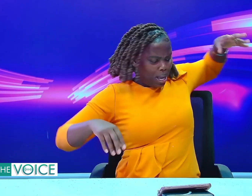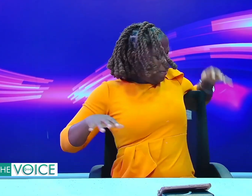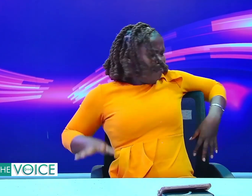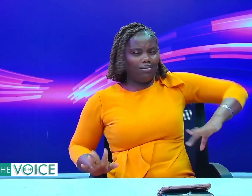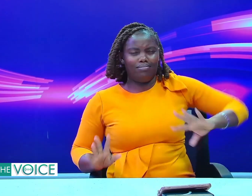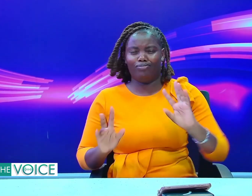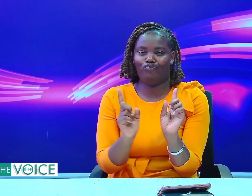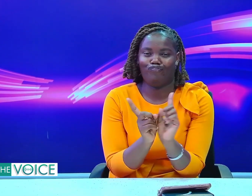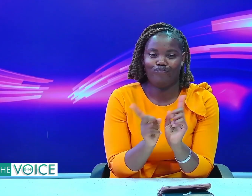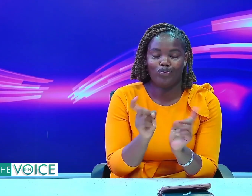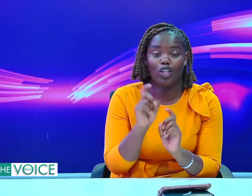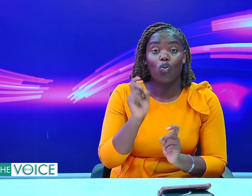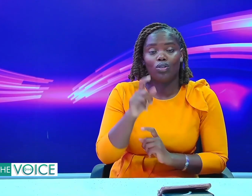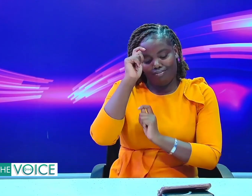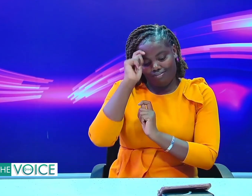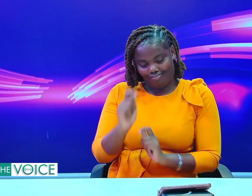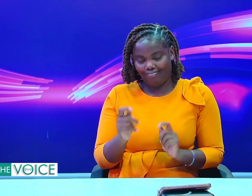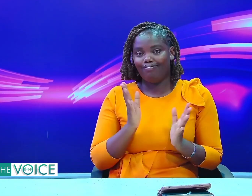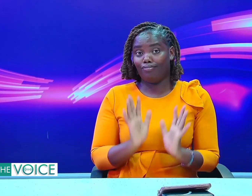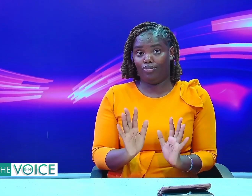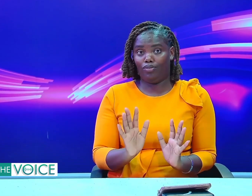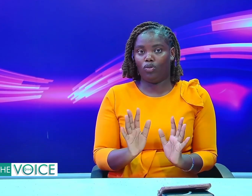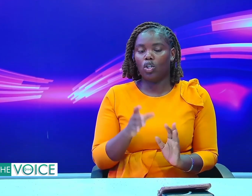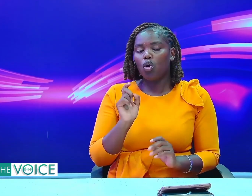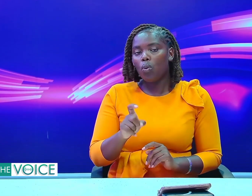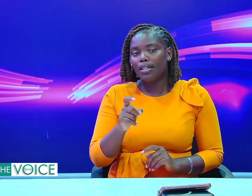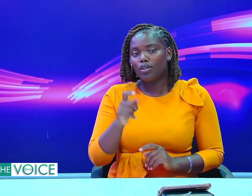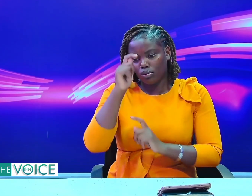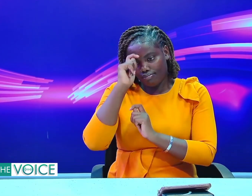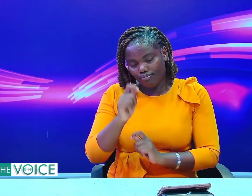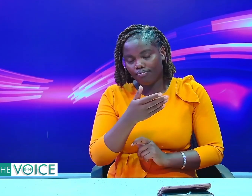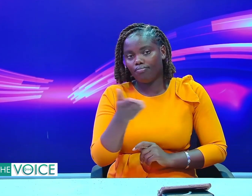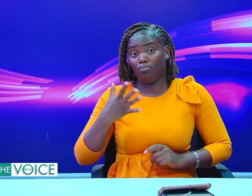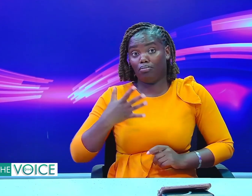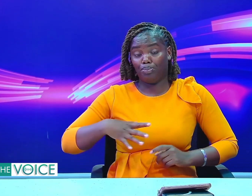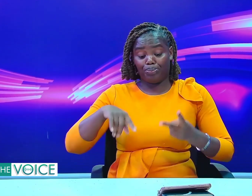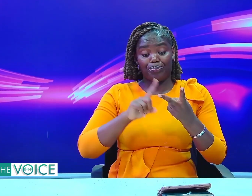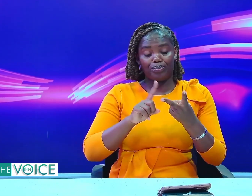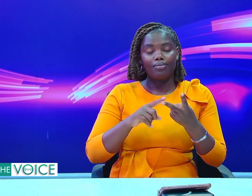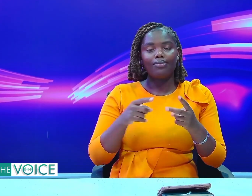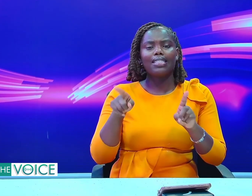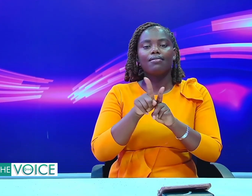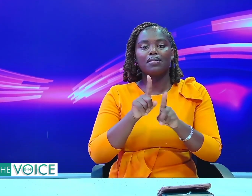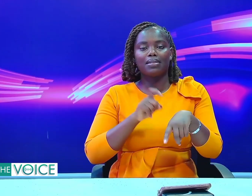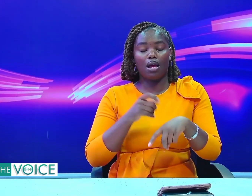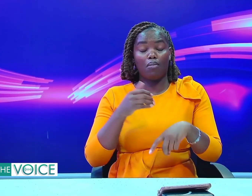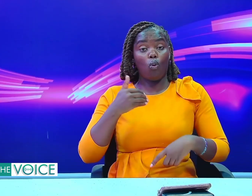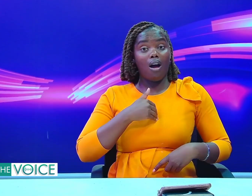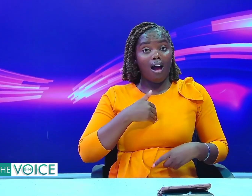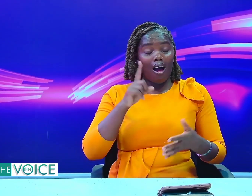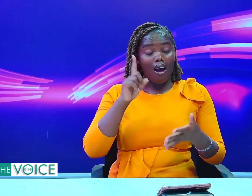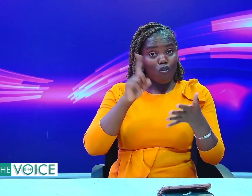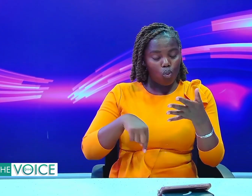then you see on the armrest of the wheelchair, you are leaning there, you are hanging your bag behind the wheelchair.